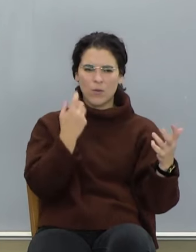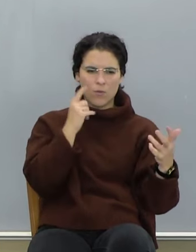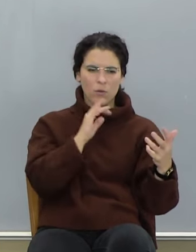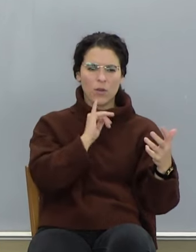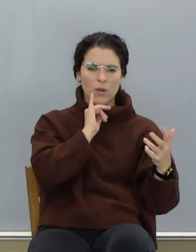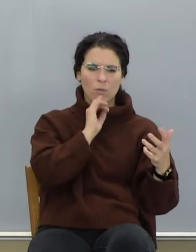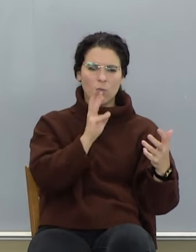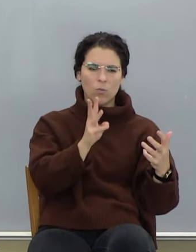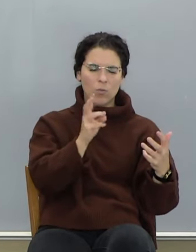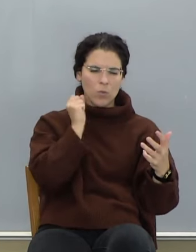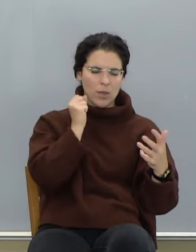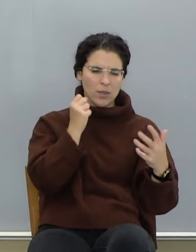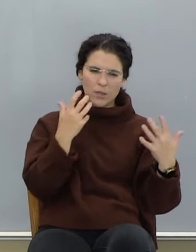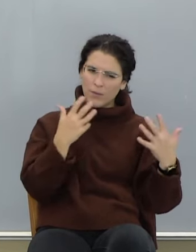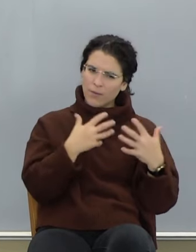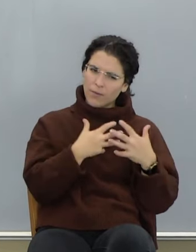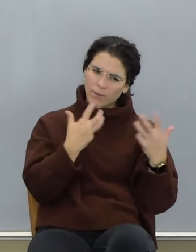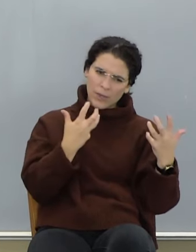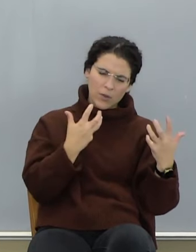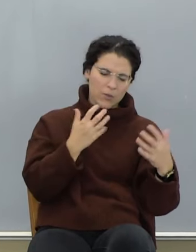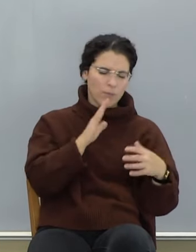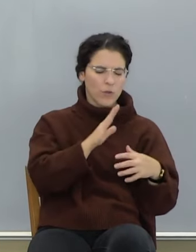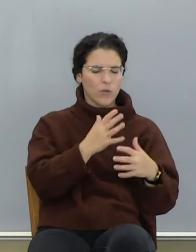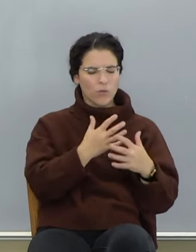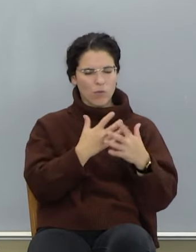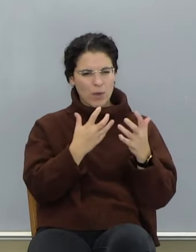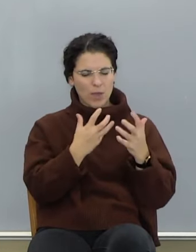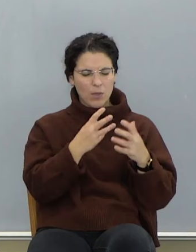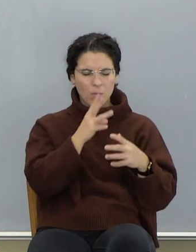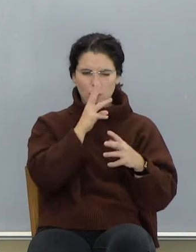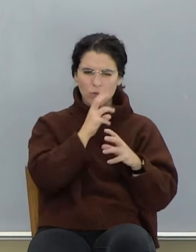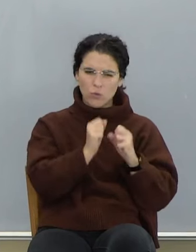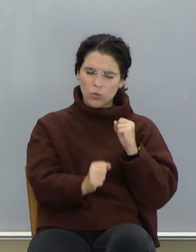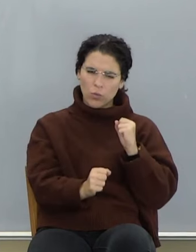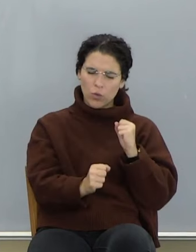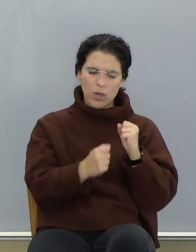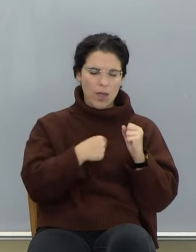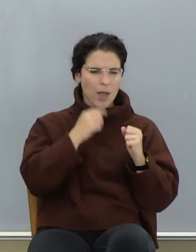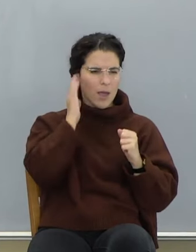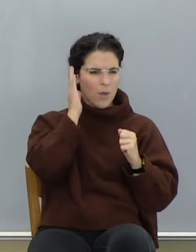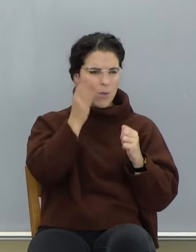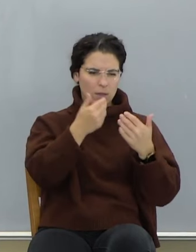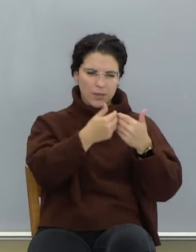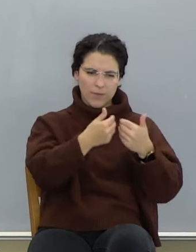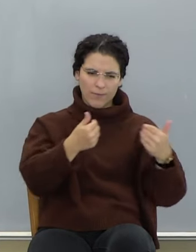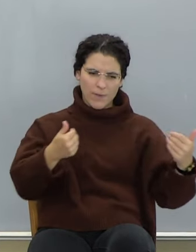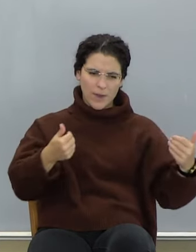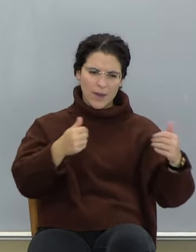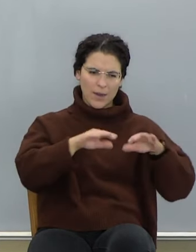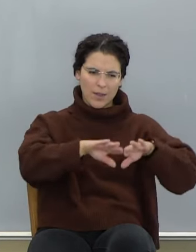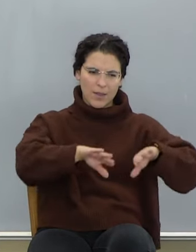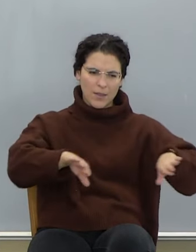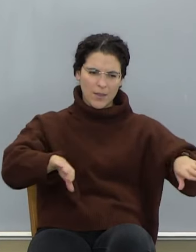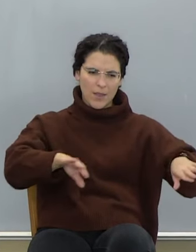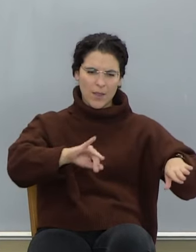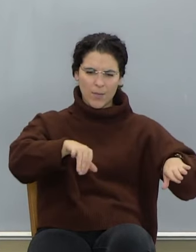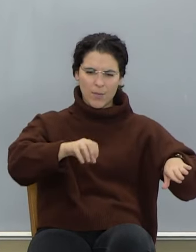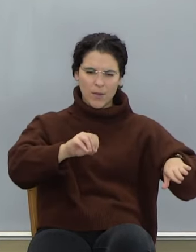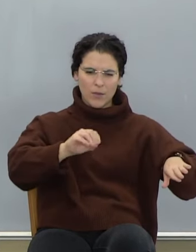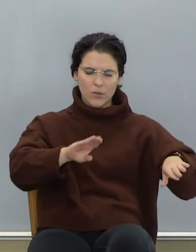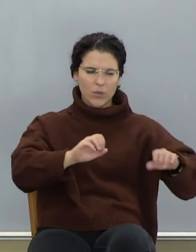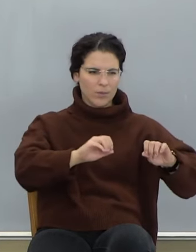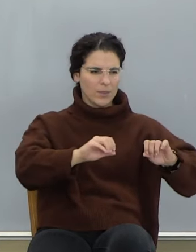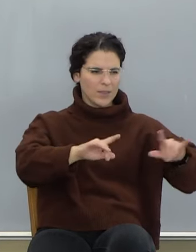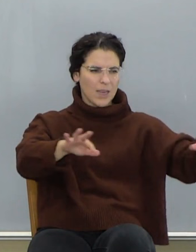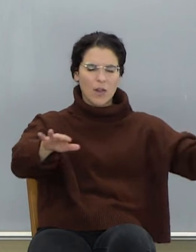was fierce, and their wrath, for it was cruel. I will divide them in Jacob and